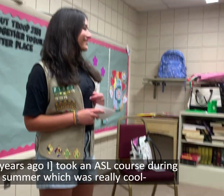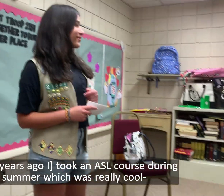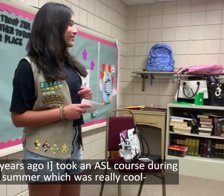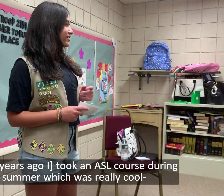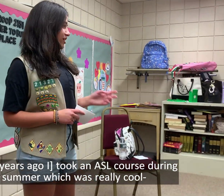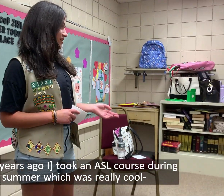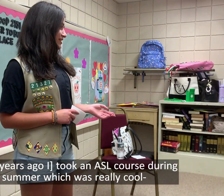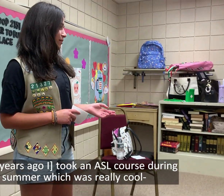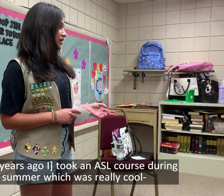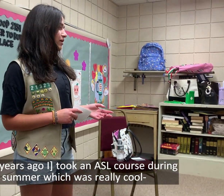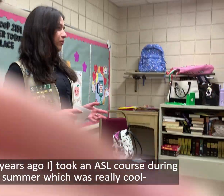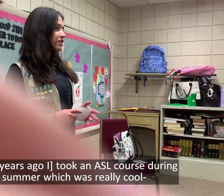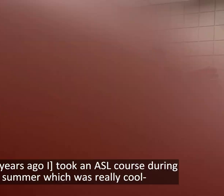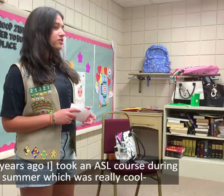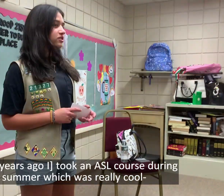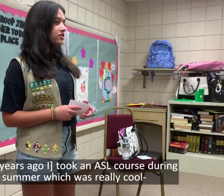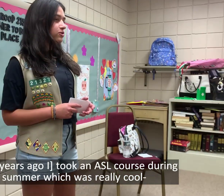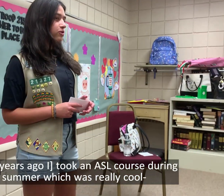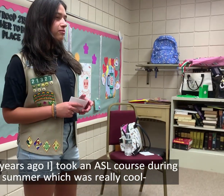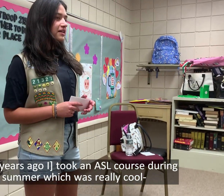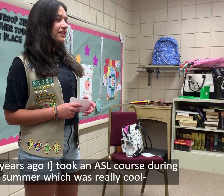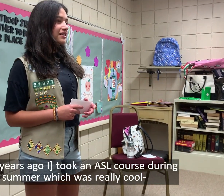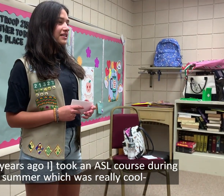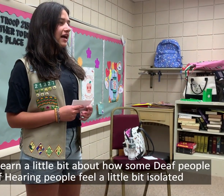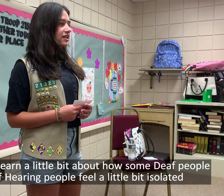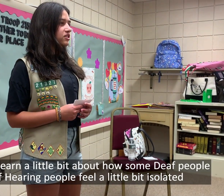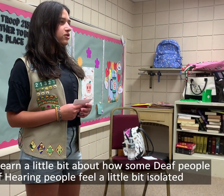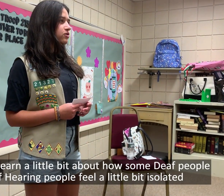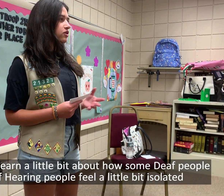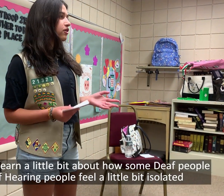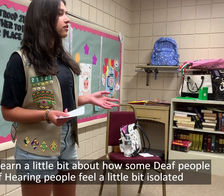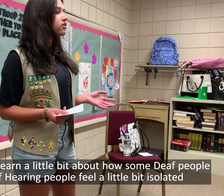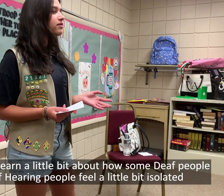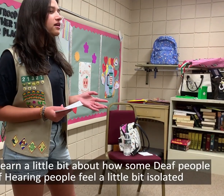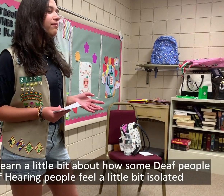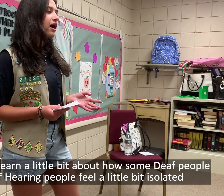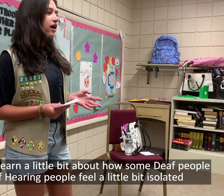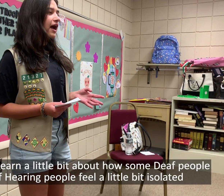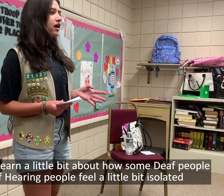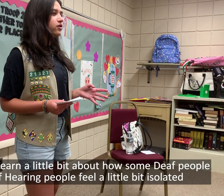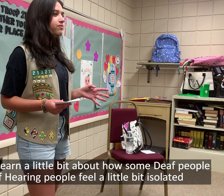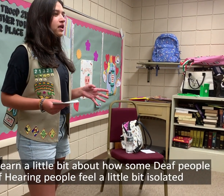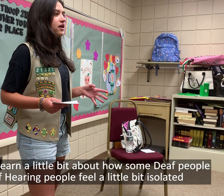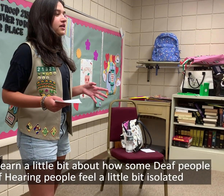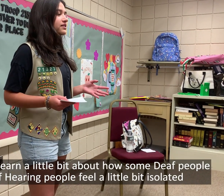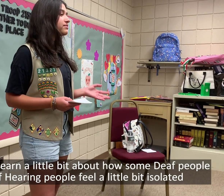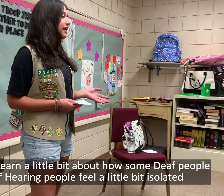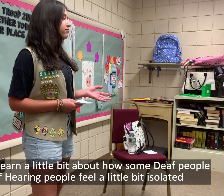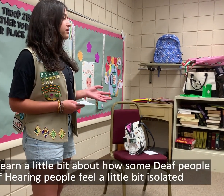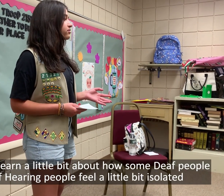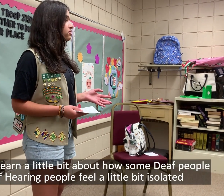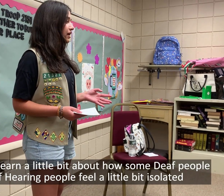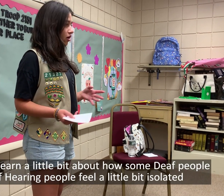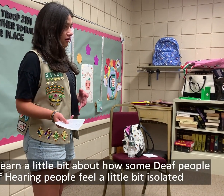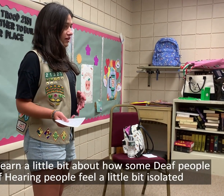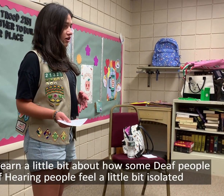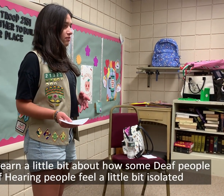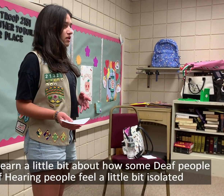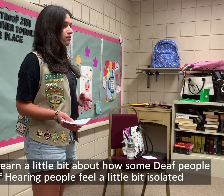ASL course during the summer, which was really cool because I got to learn a little bit about how some deaf people and hard of hearing